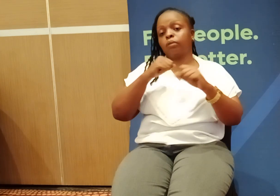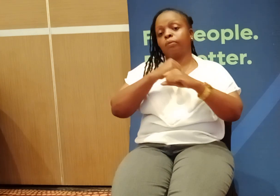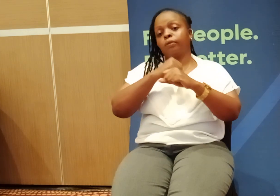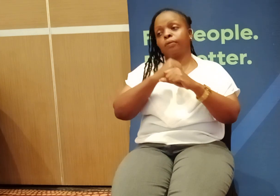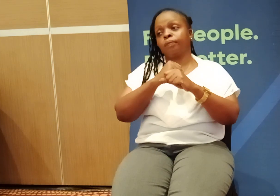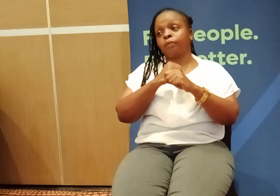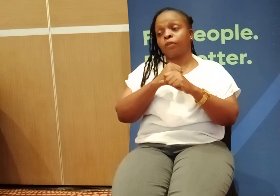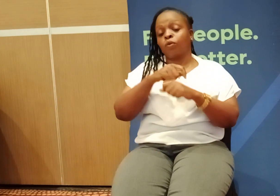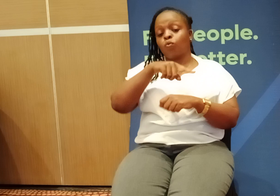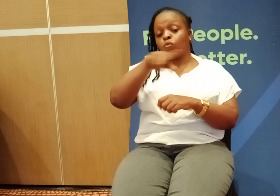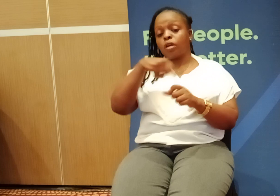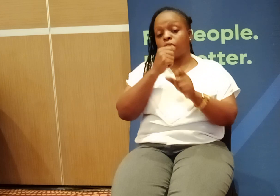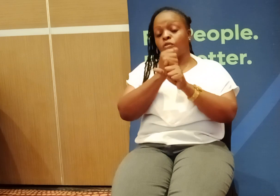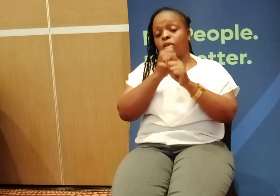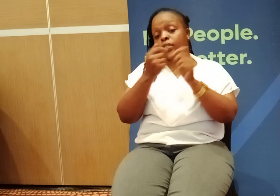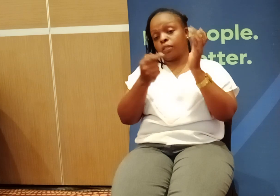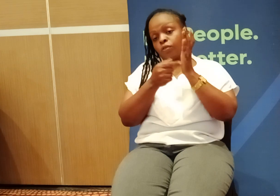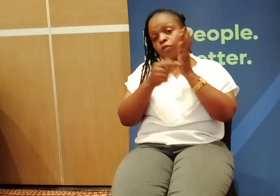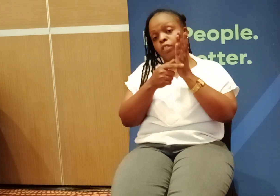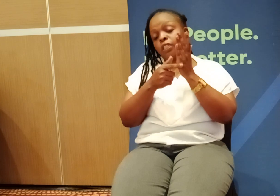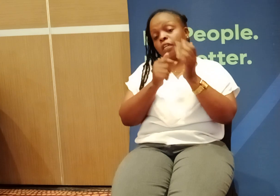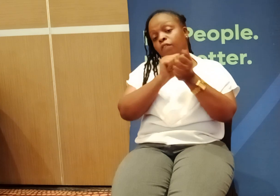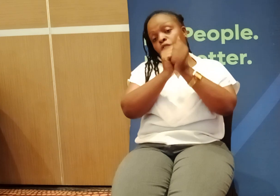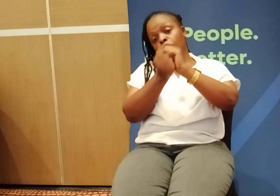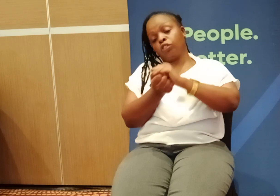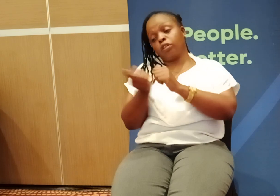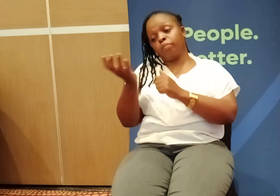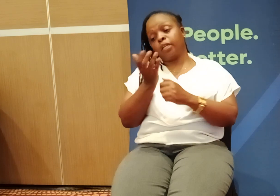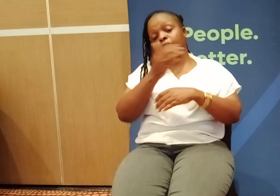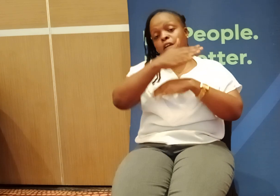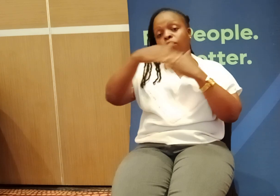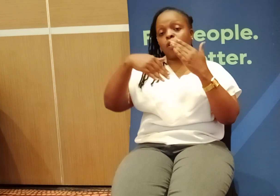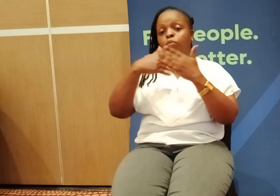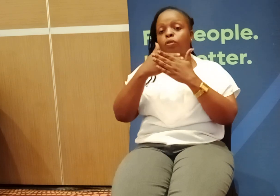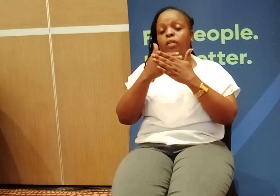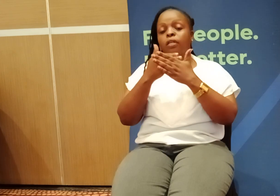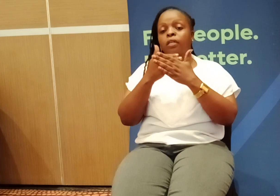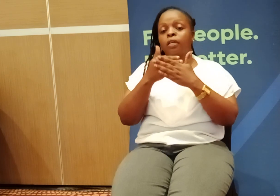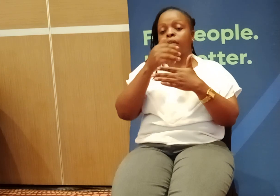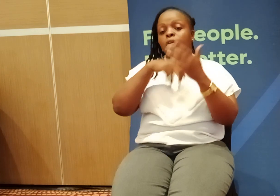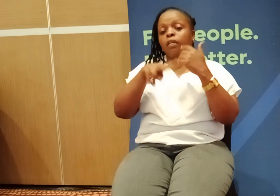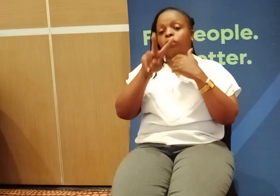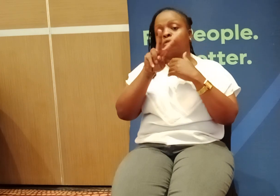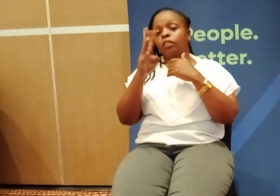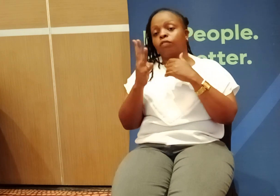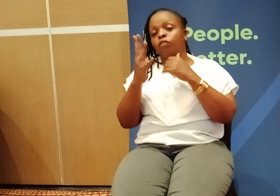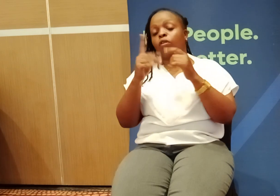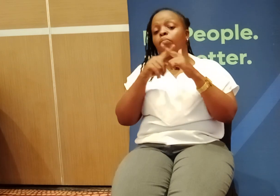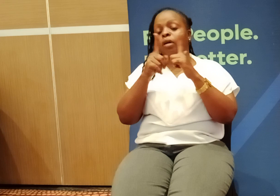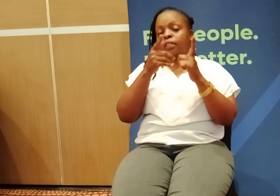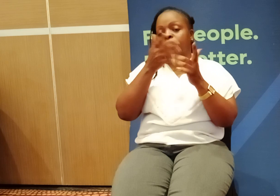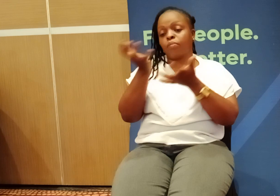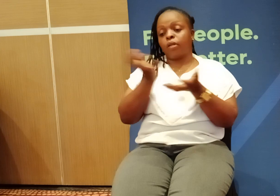We're running a technology evolution, bringing everybody under T24, but also building best practice across our